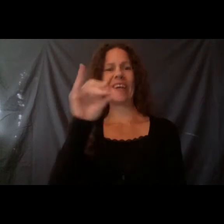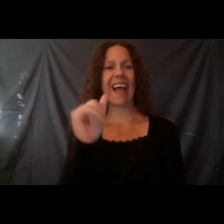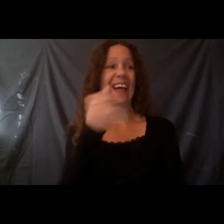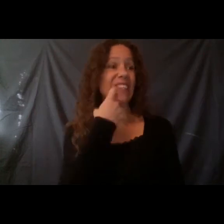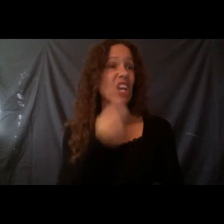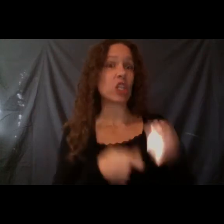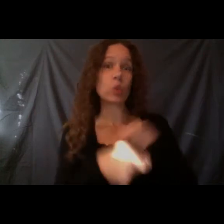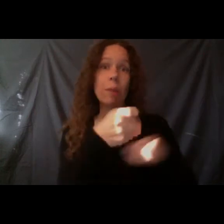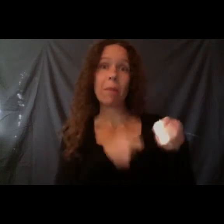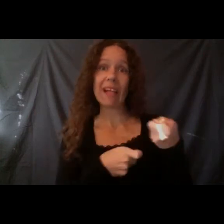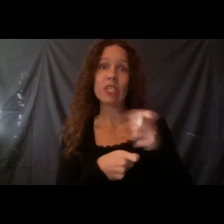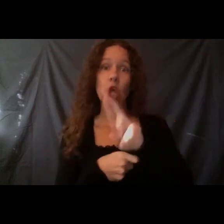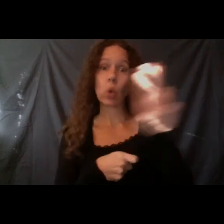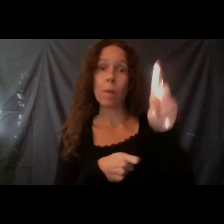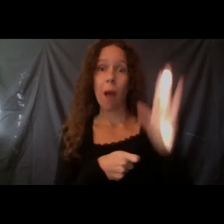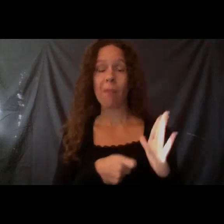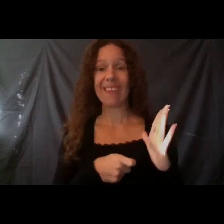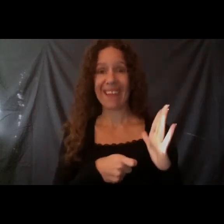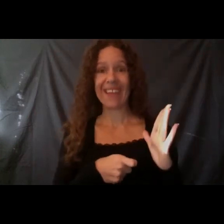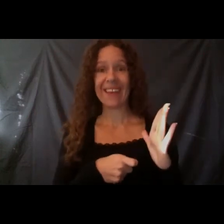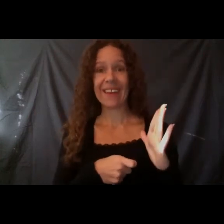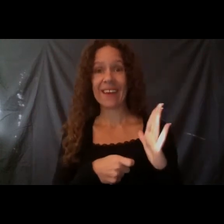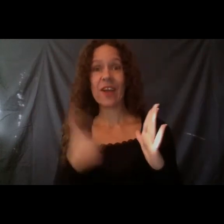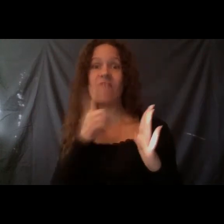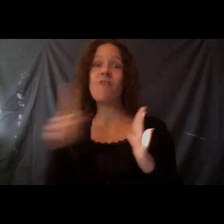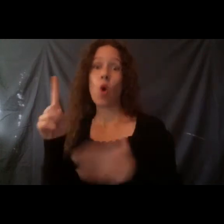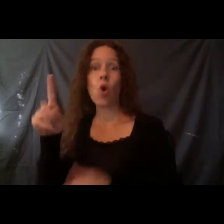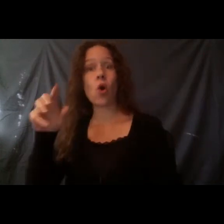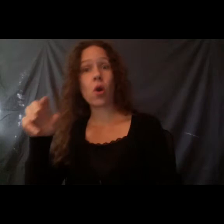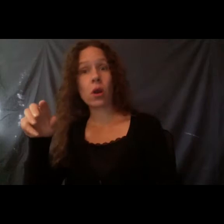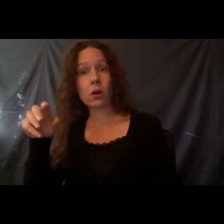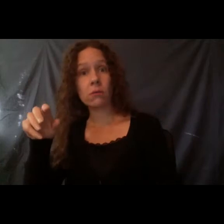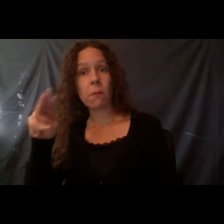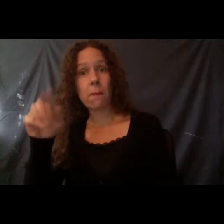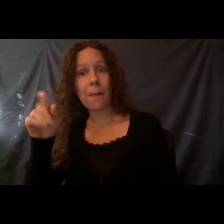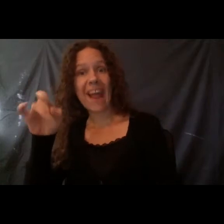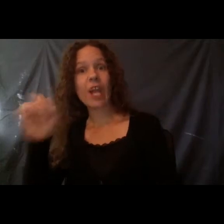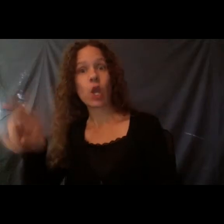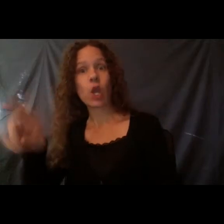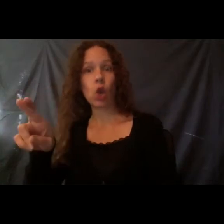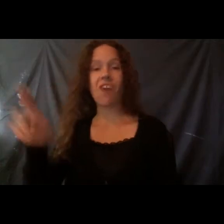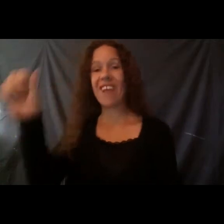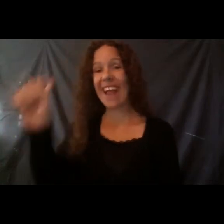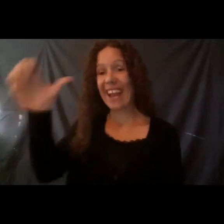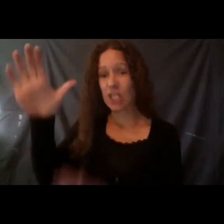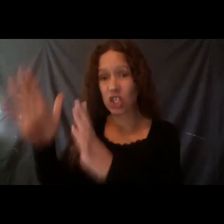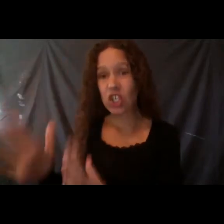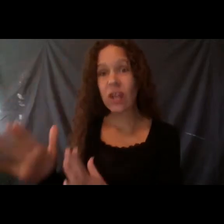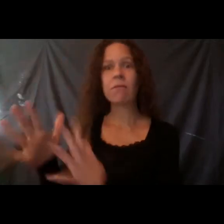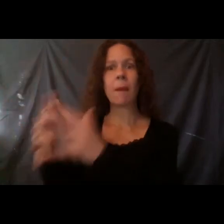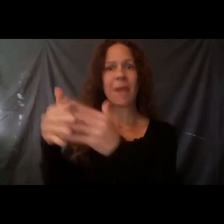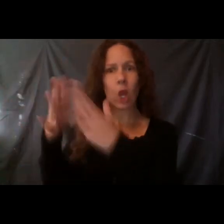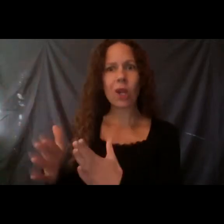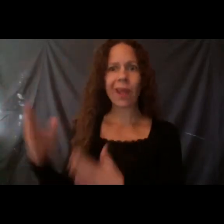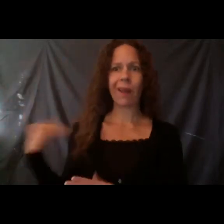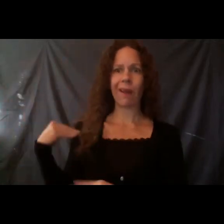of San Diego, where he will lead the largest city to have a mayor of Asian American descent. And to those of you in Orange County, I want to thank